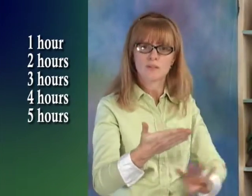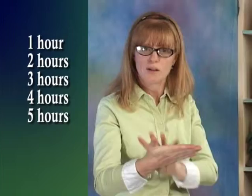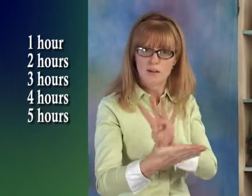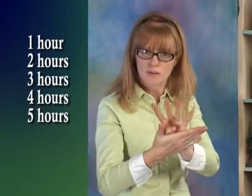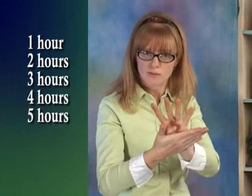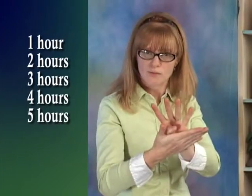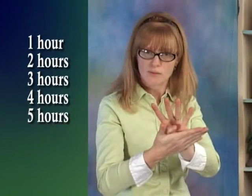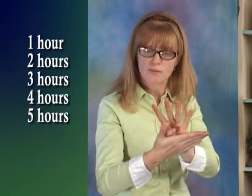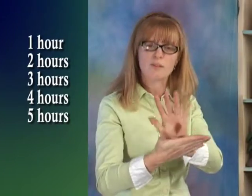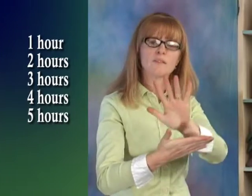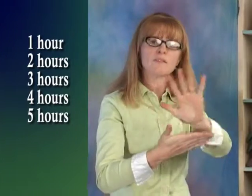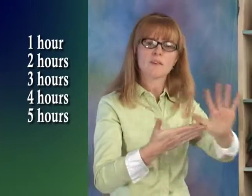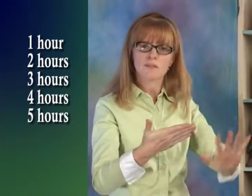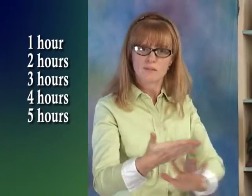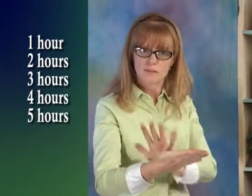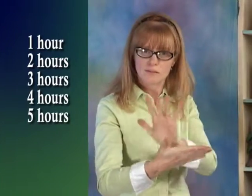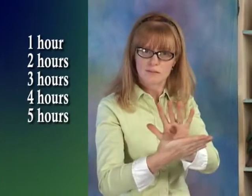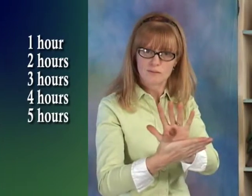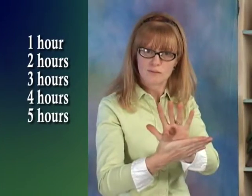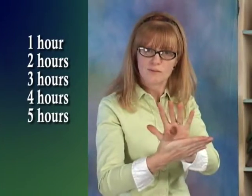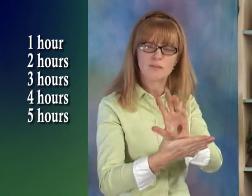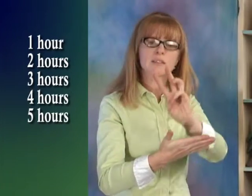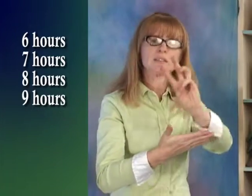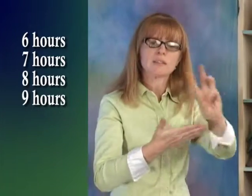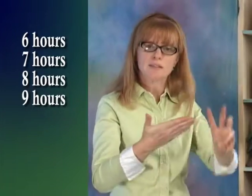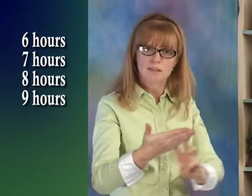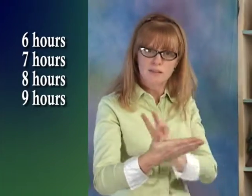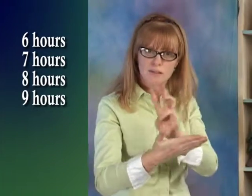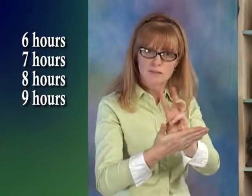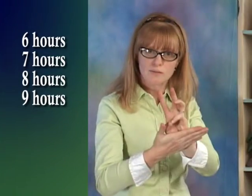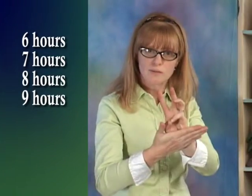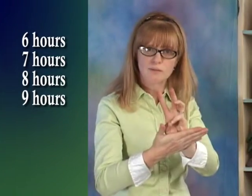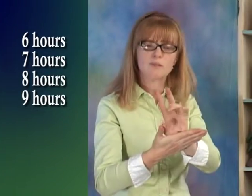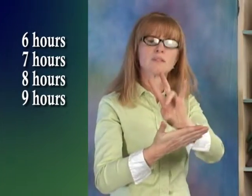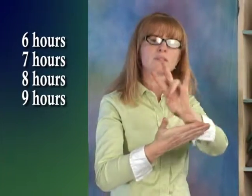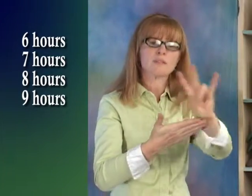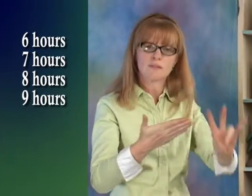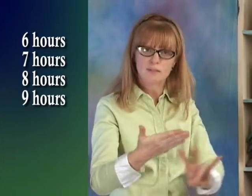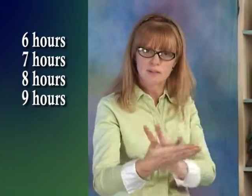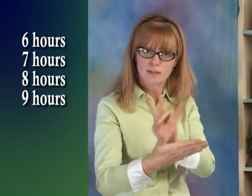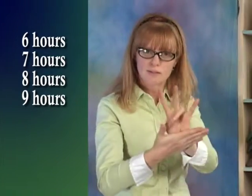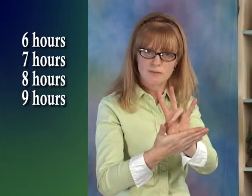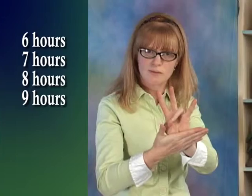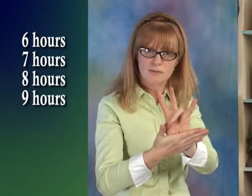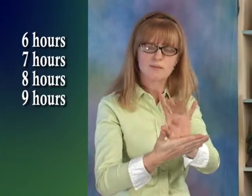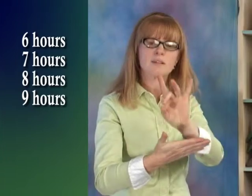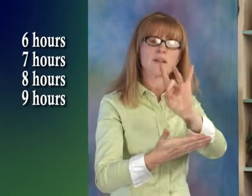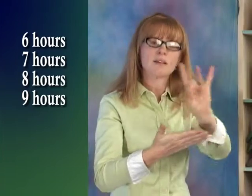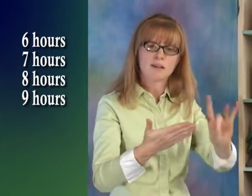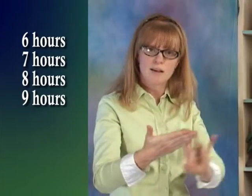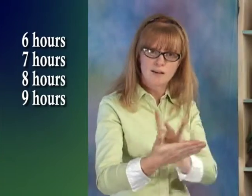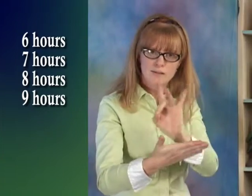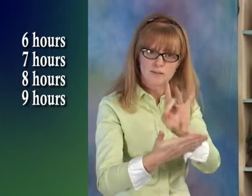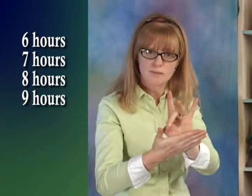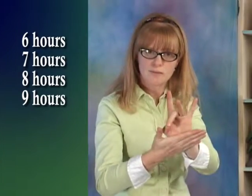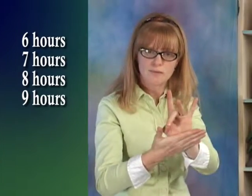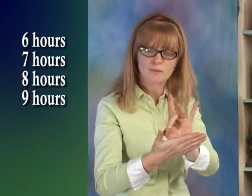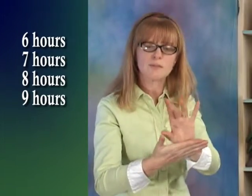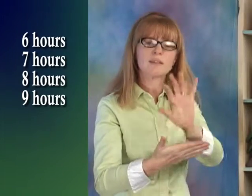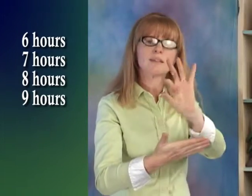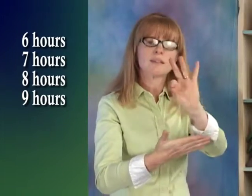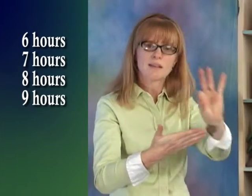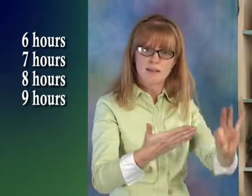hours, 4 hours, 5 hours, 6 hours, 7 hours,